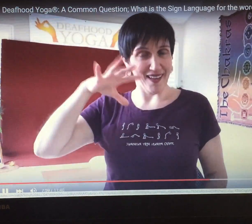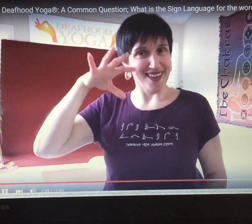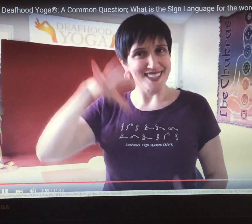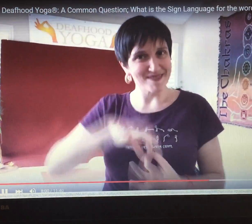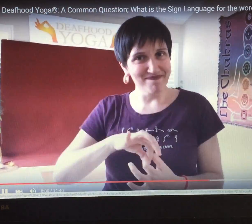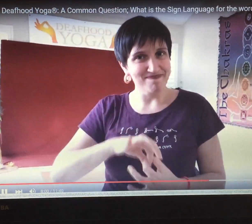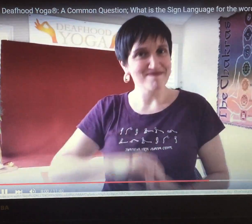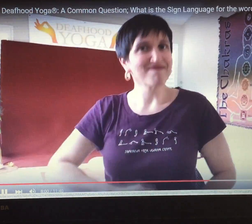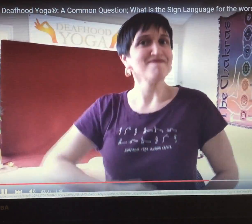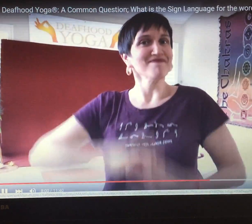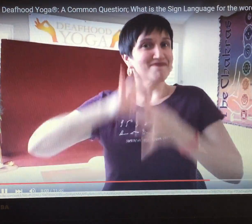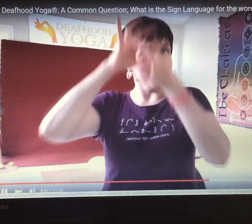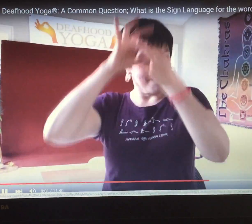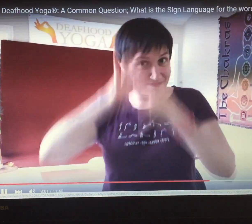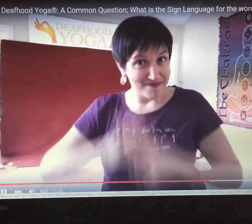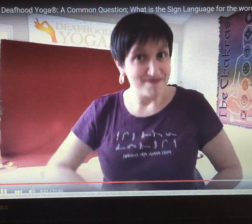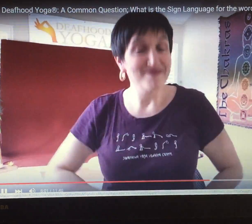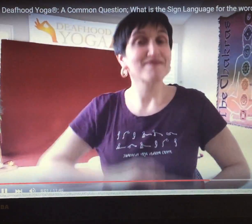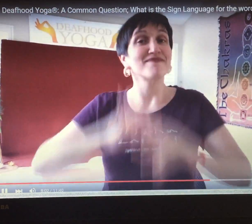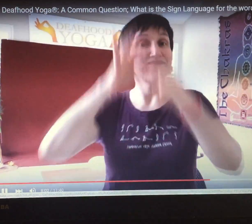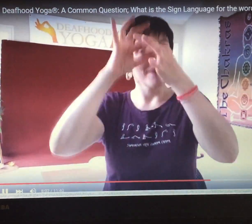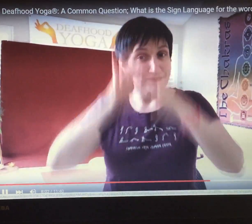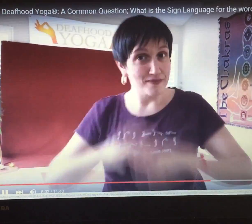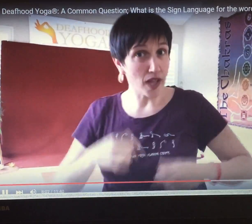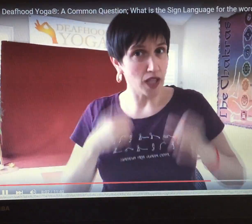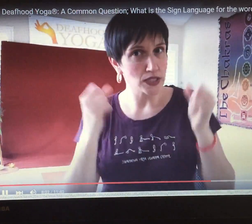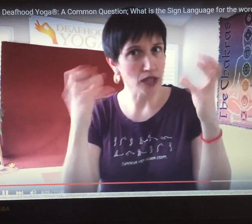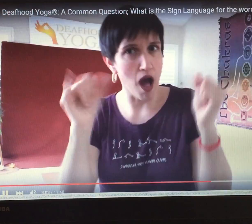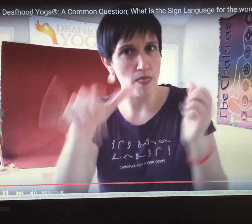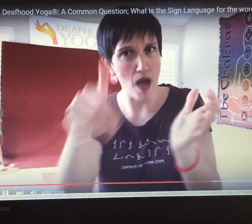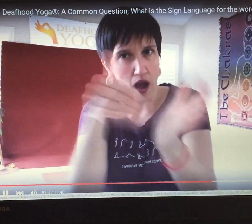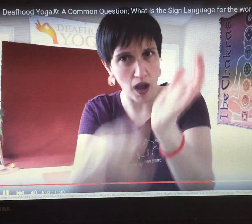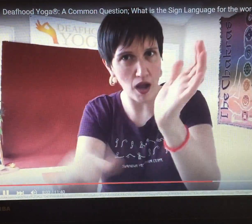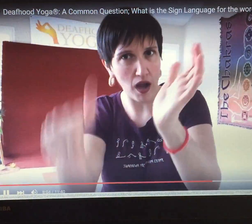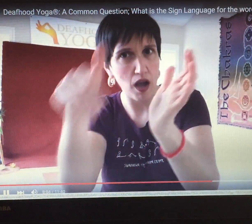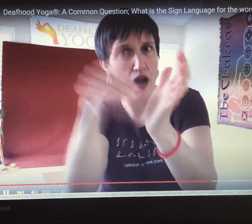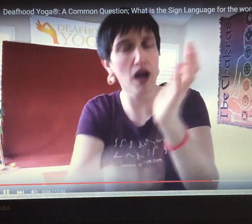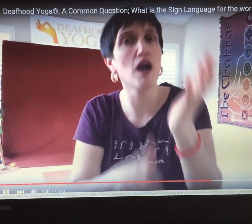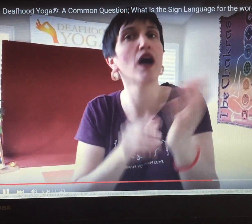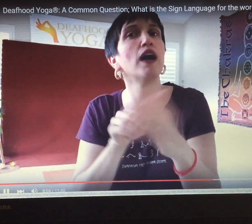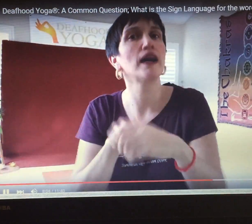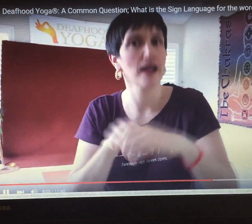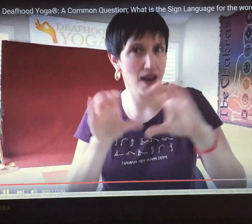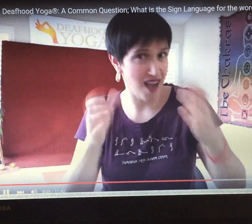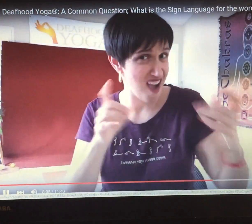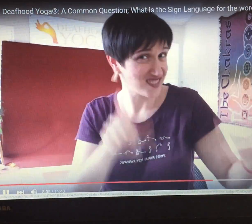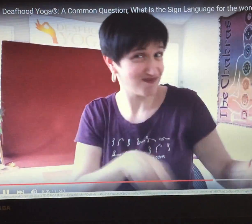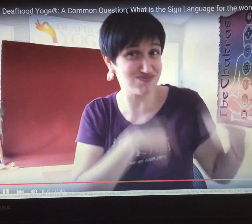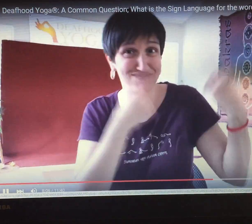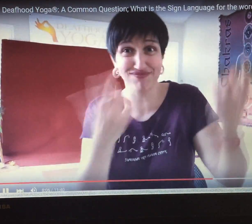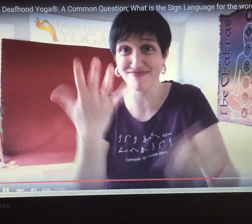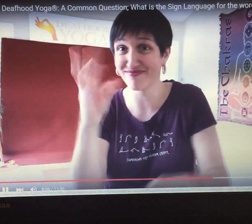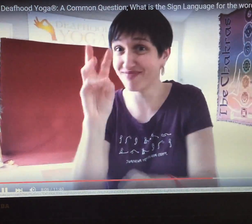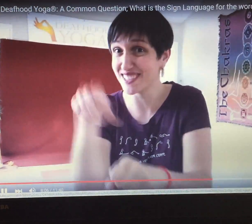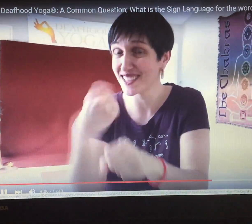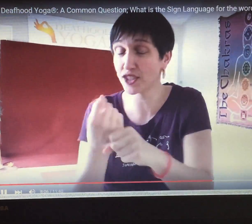that disconnect, we need to reconnect. So everything is in tune with each other. Again and again.